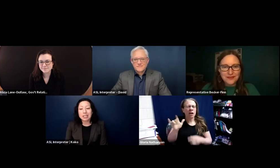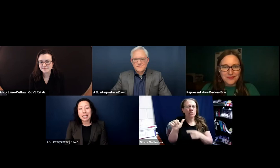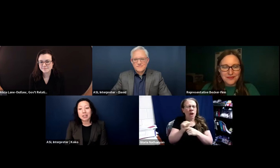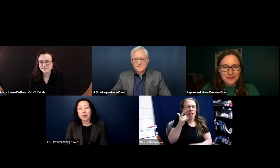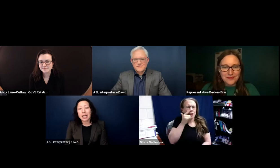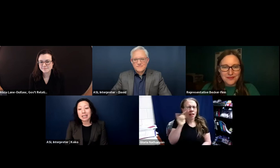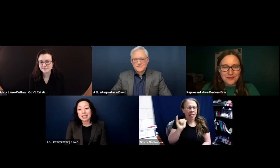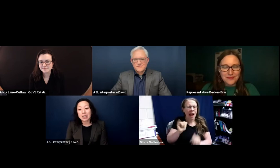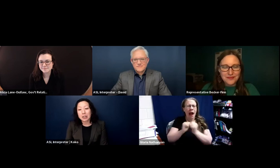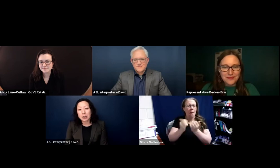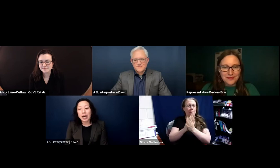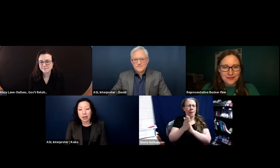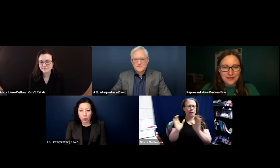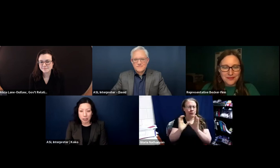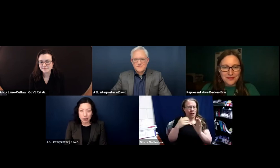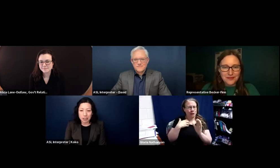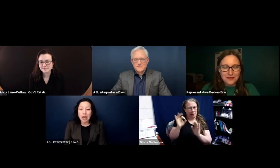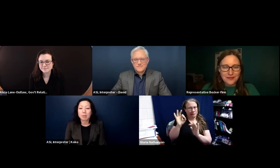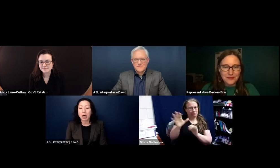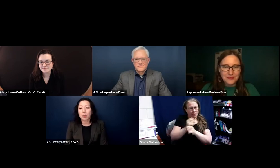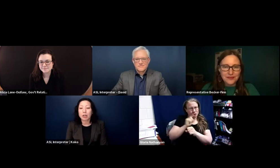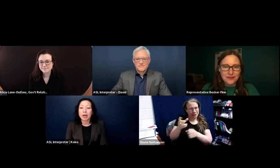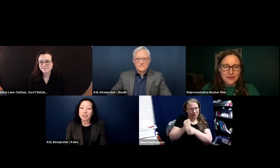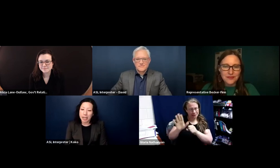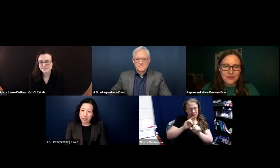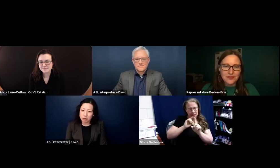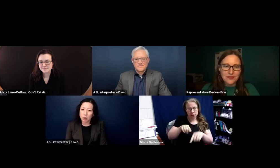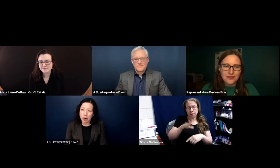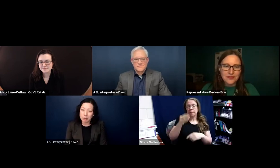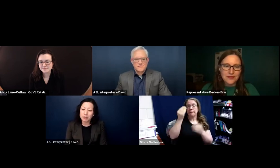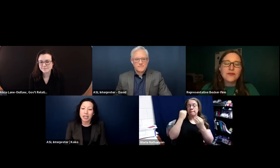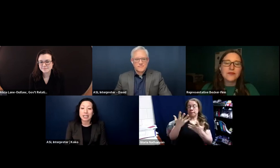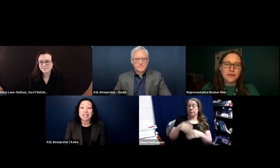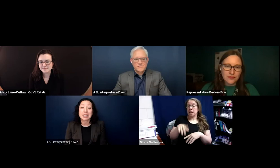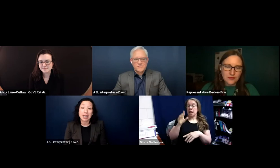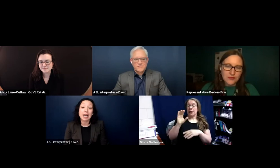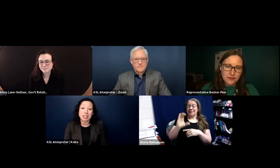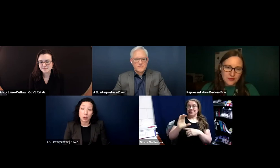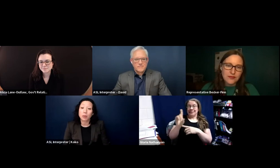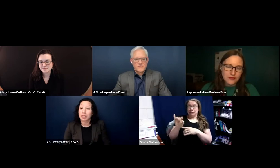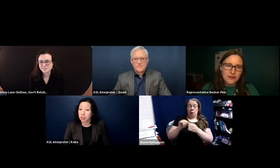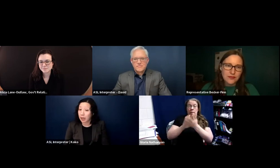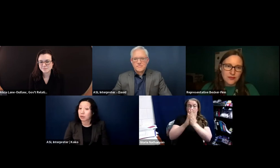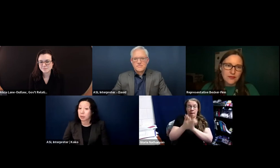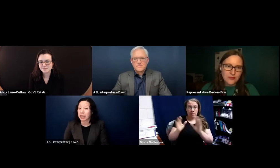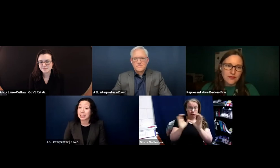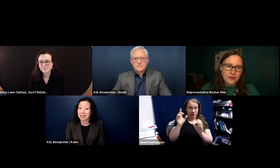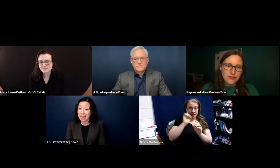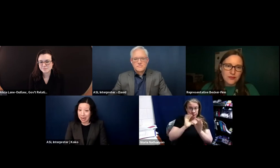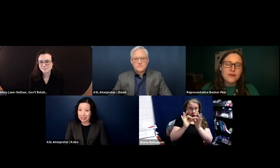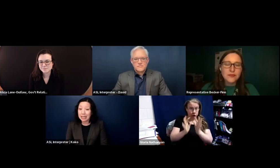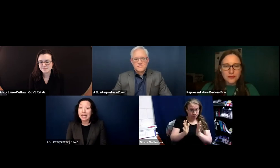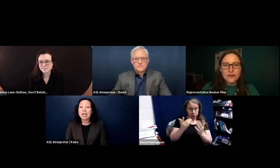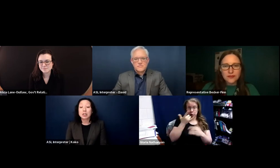and questions. And so Les, you had a question about what are the educational requirements for getting a CDI? And so I wanted to respond